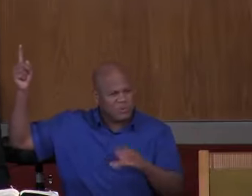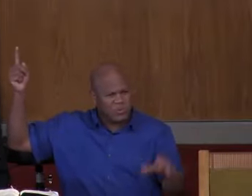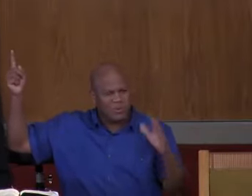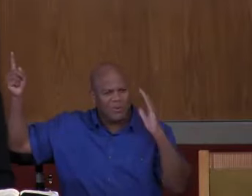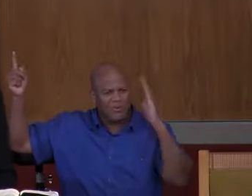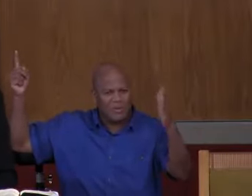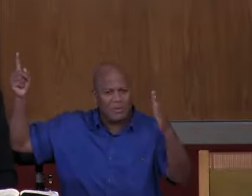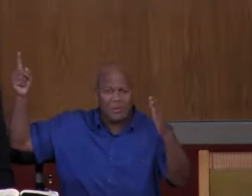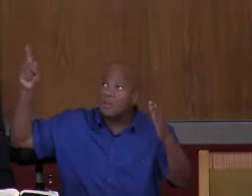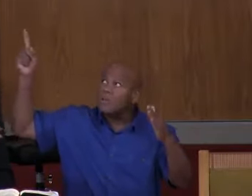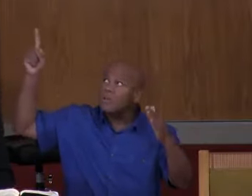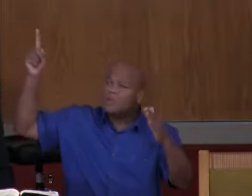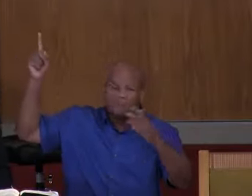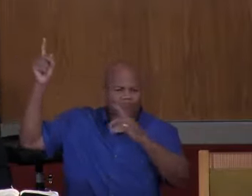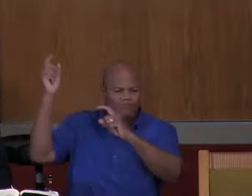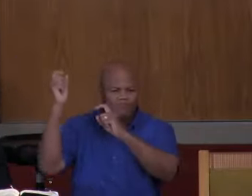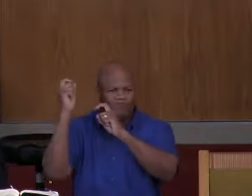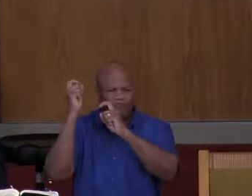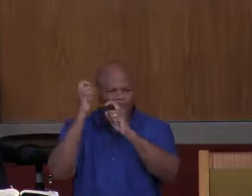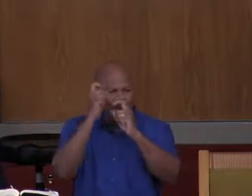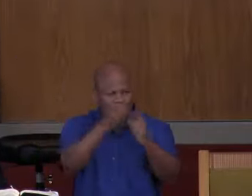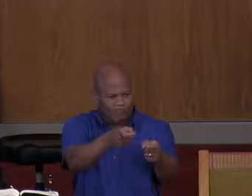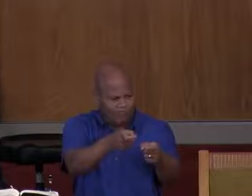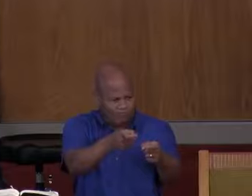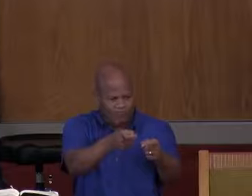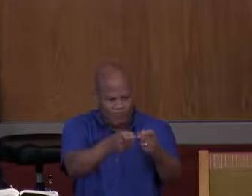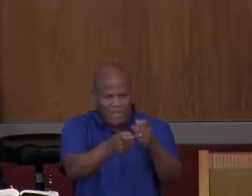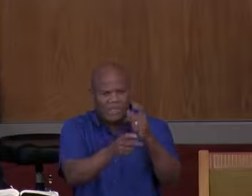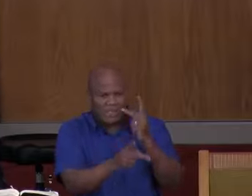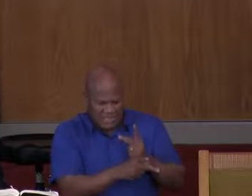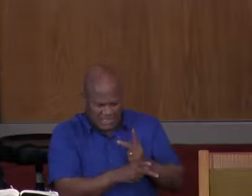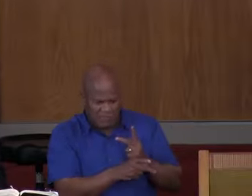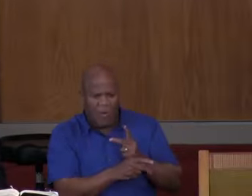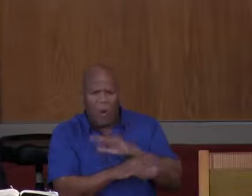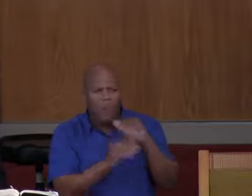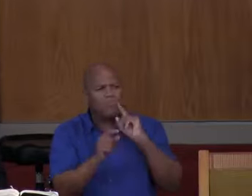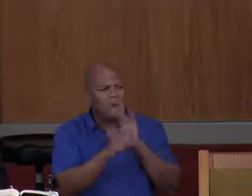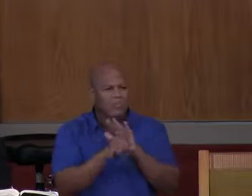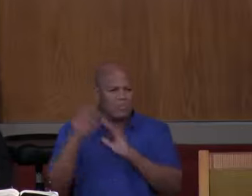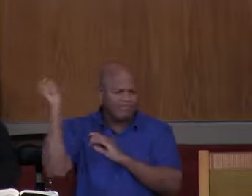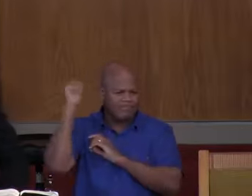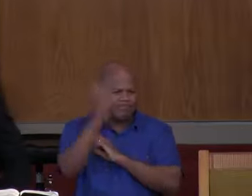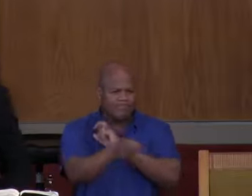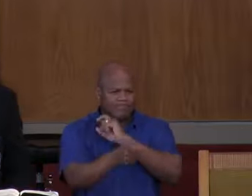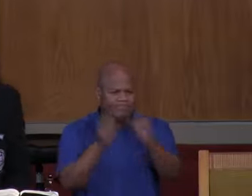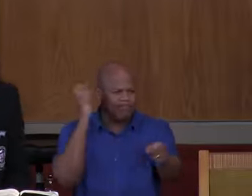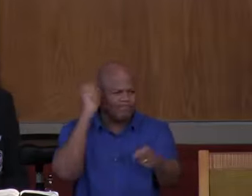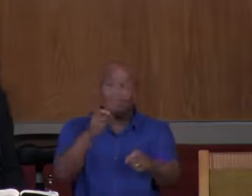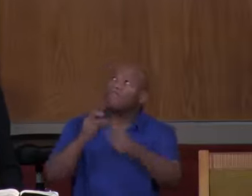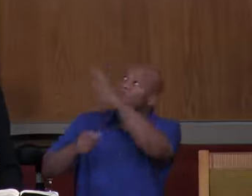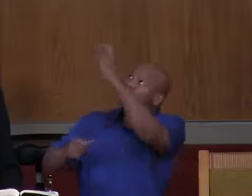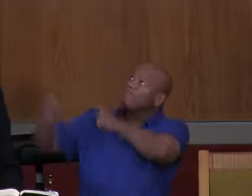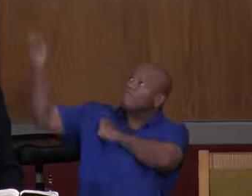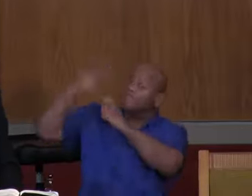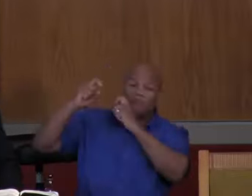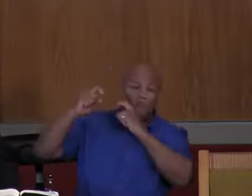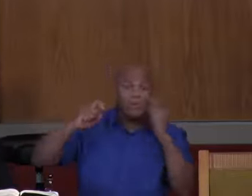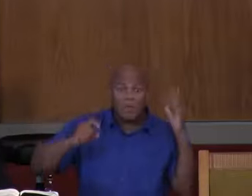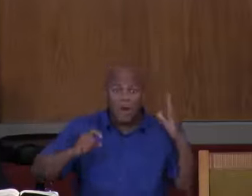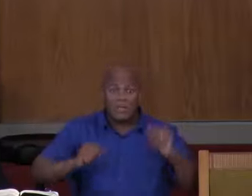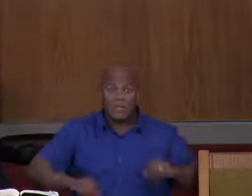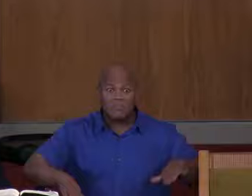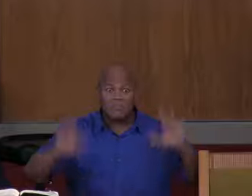He gonna keep and provide for every promise he's made to you. What he say? Don't give up on God, because he won't give up on